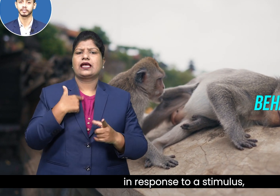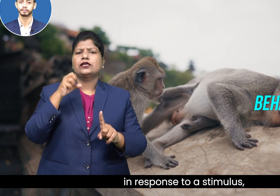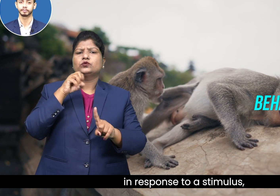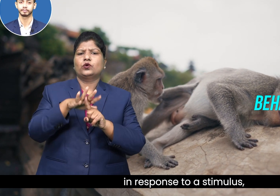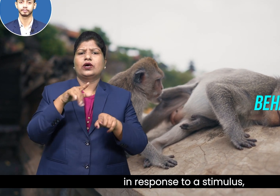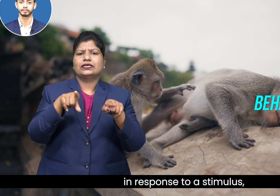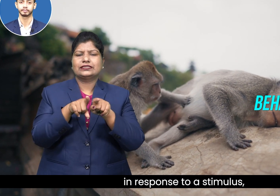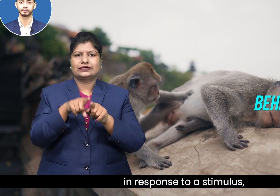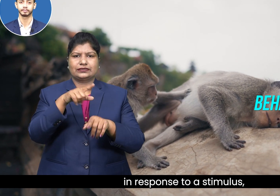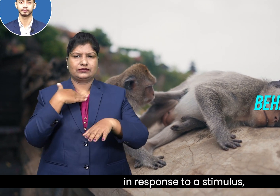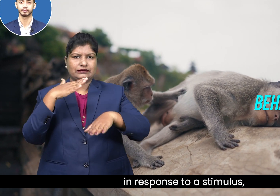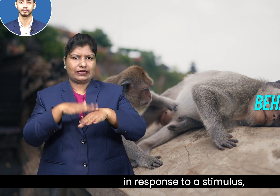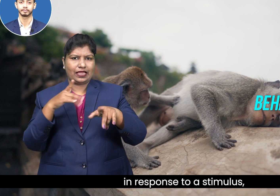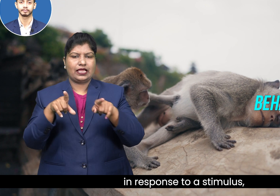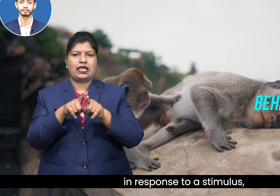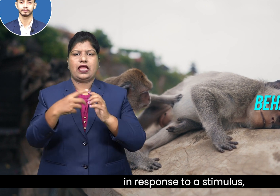stimulus.